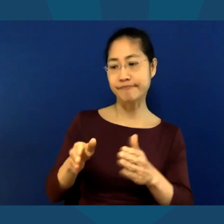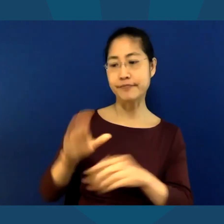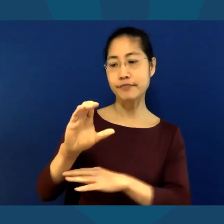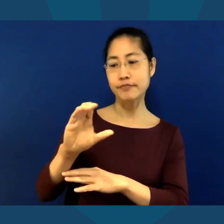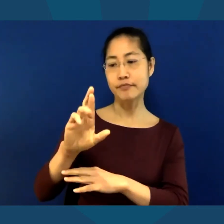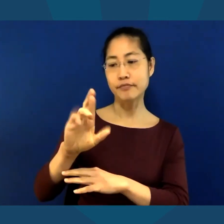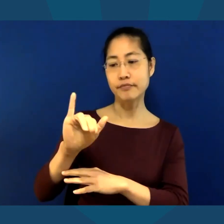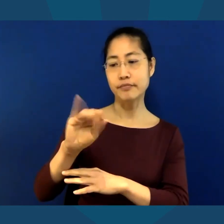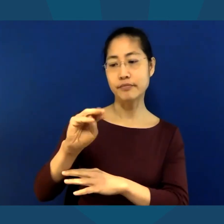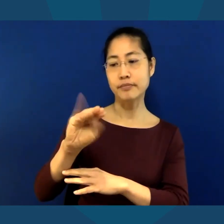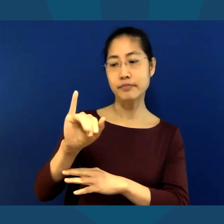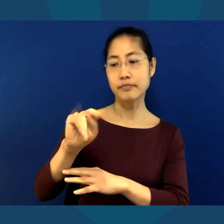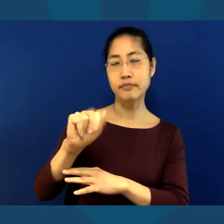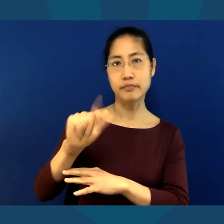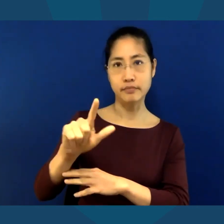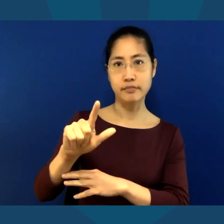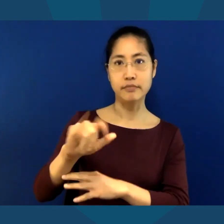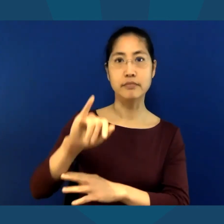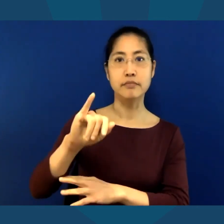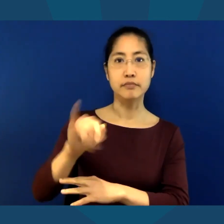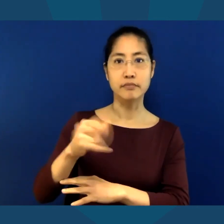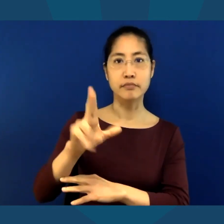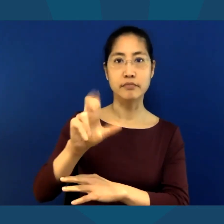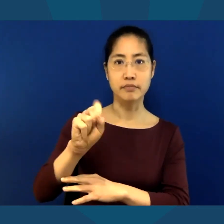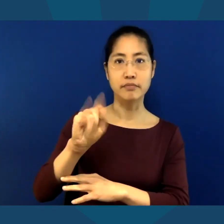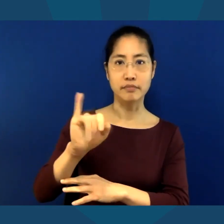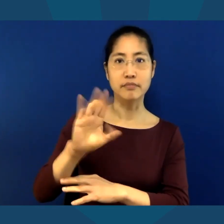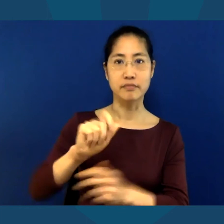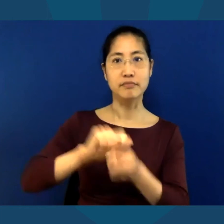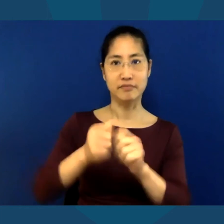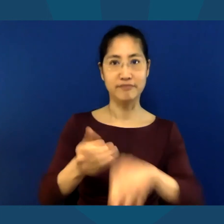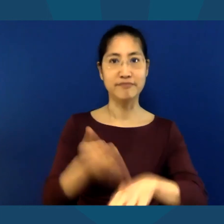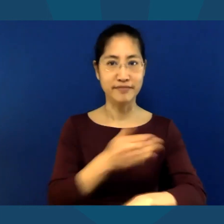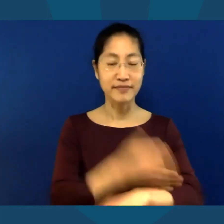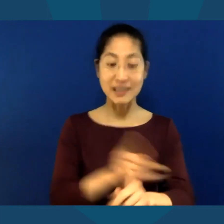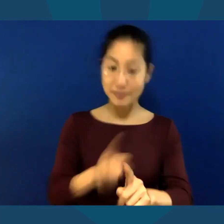particularly on the Earned Release Credits Study Committee.